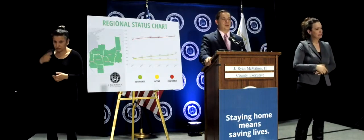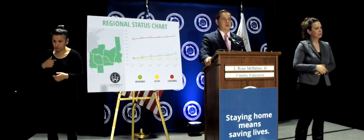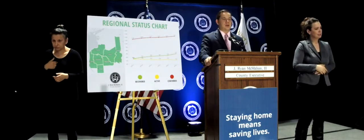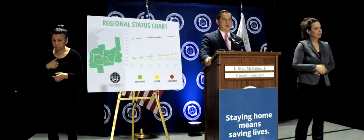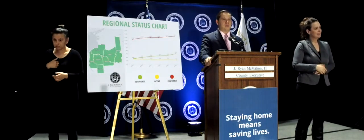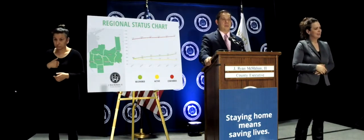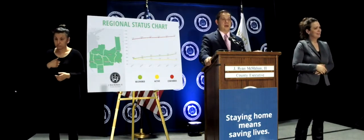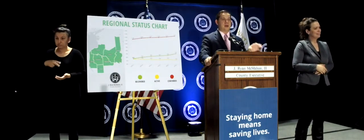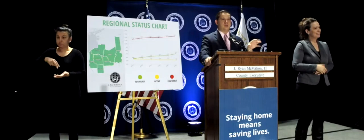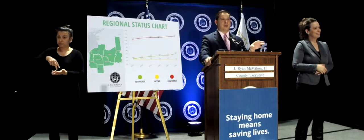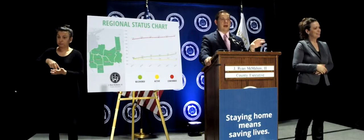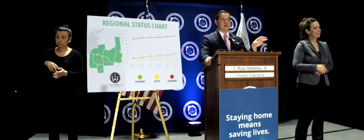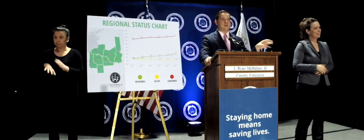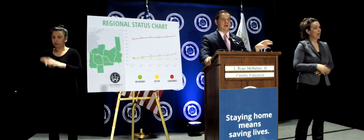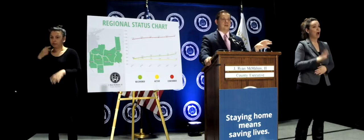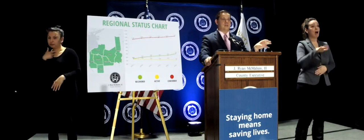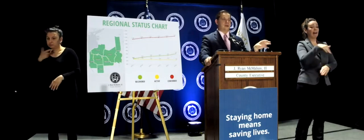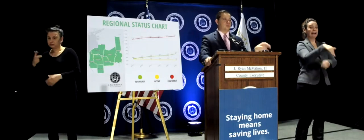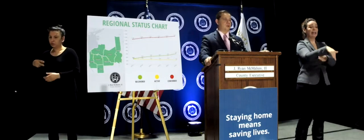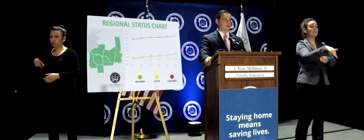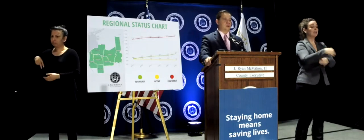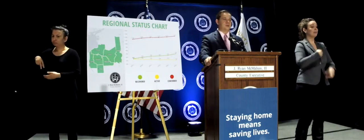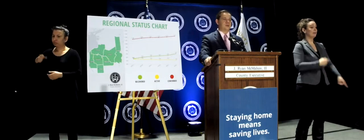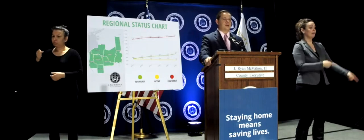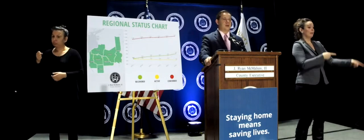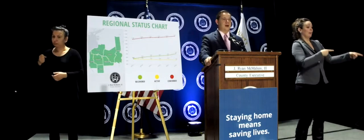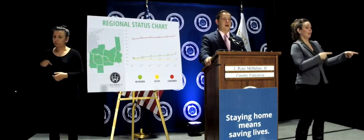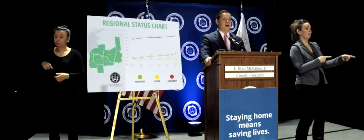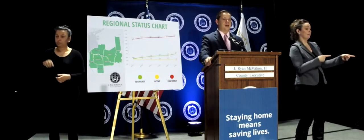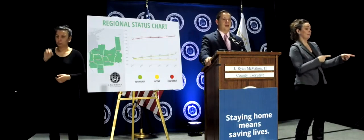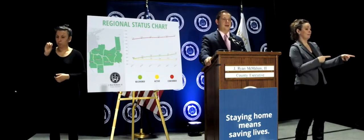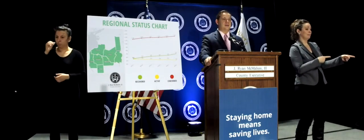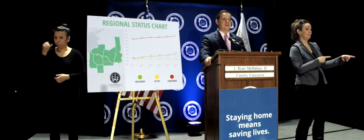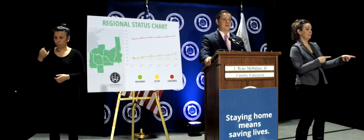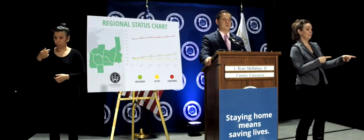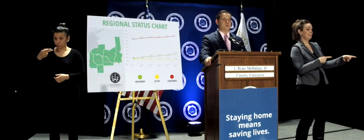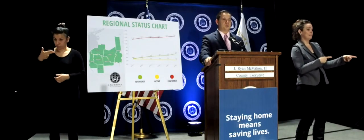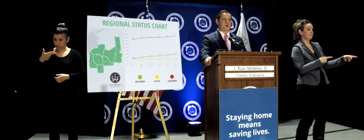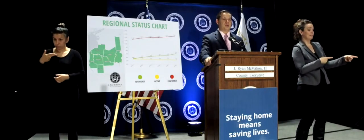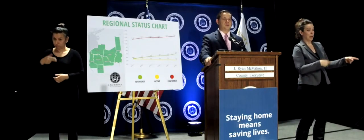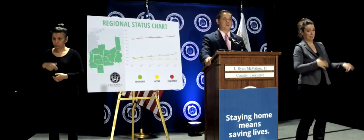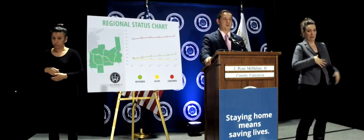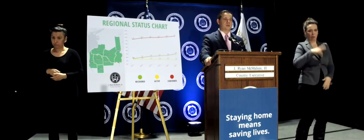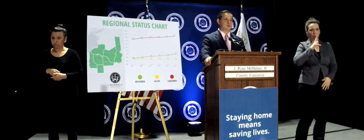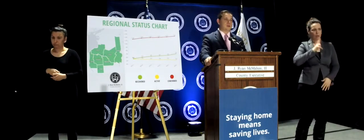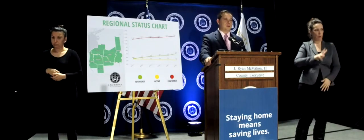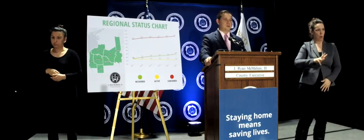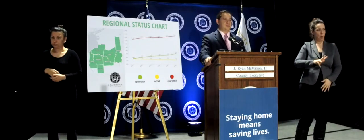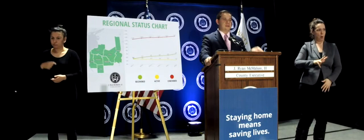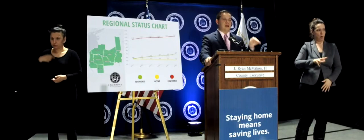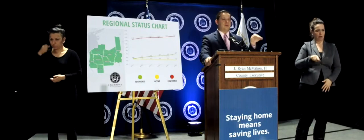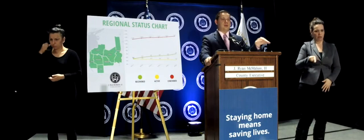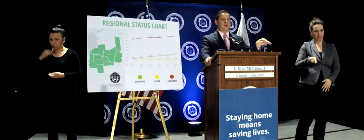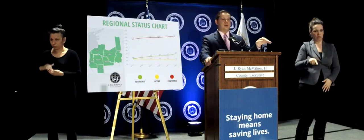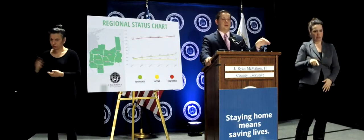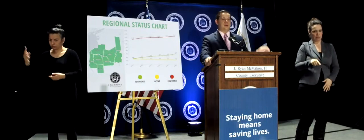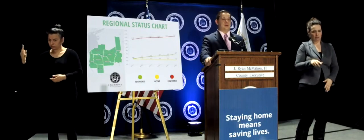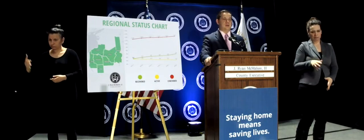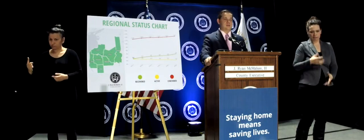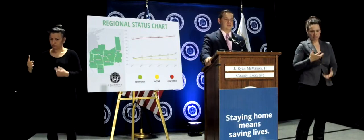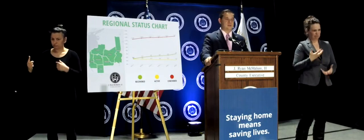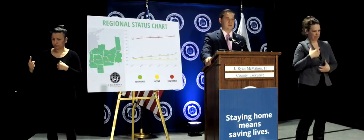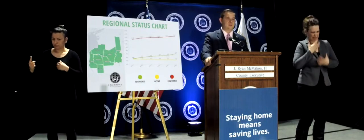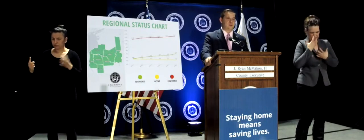porch, and I may or may not have yelled at my 3-year-old. And it was reported to me because down the